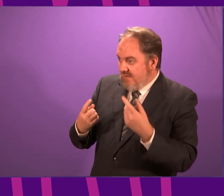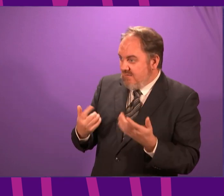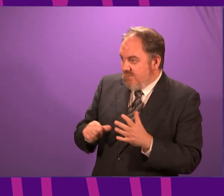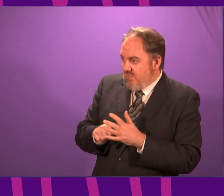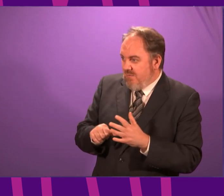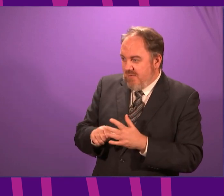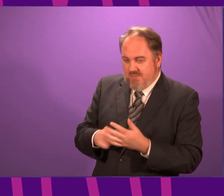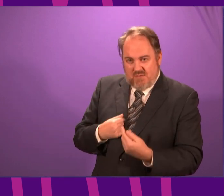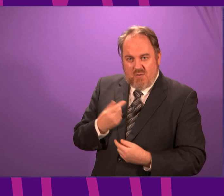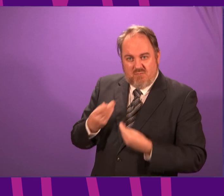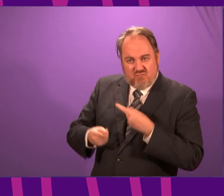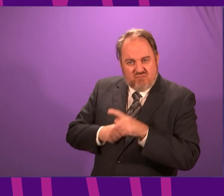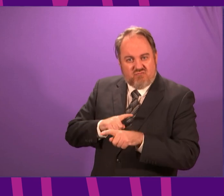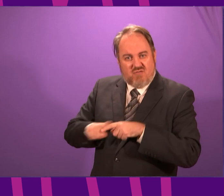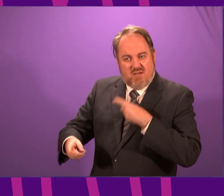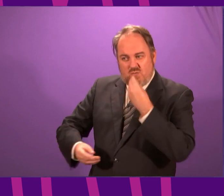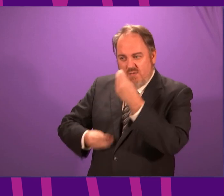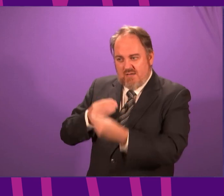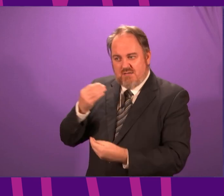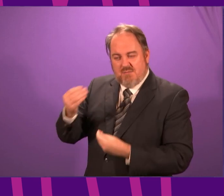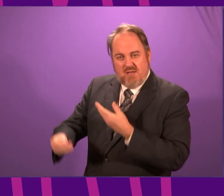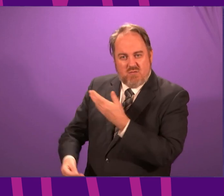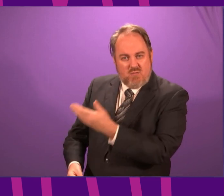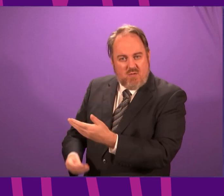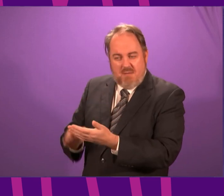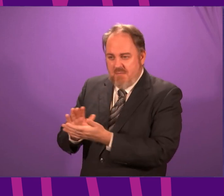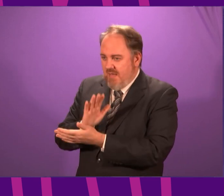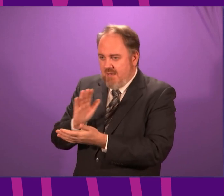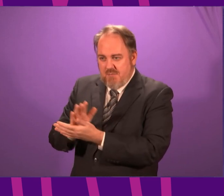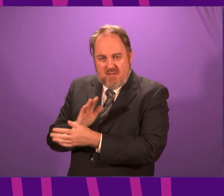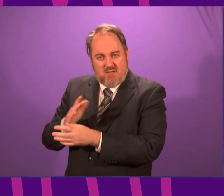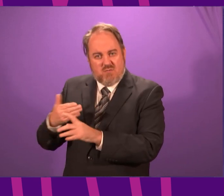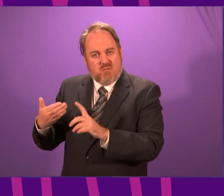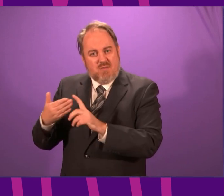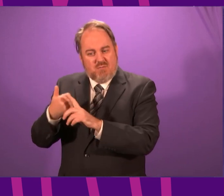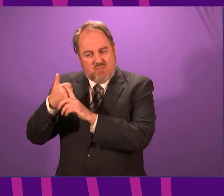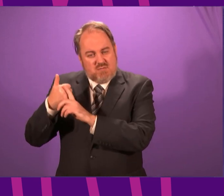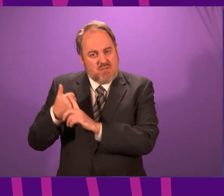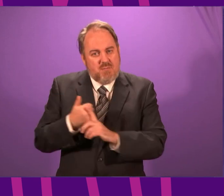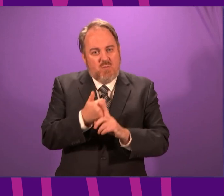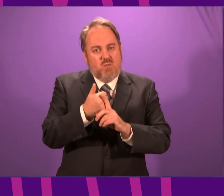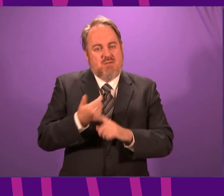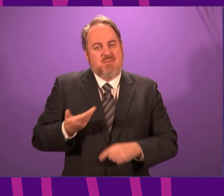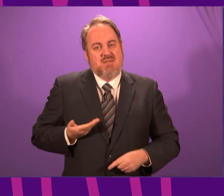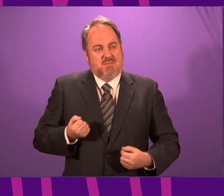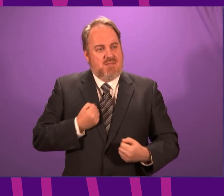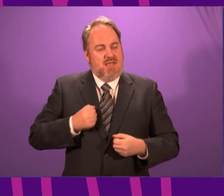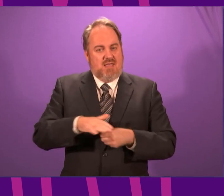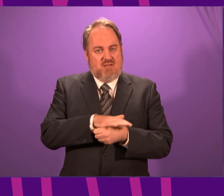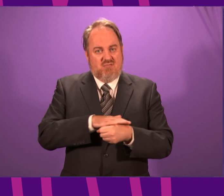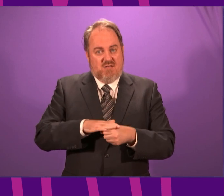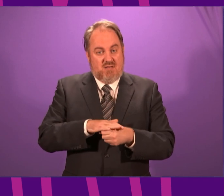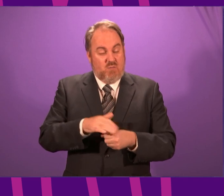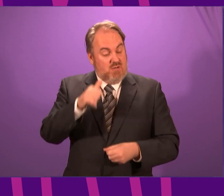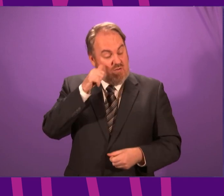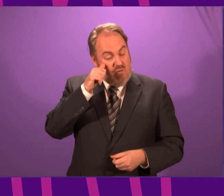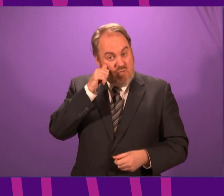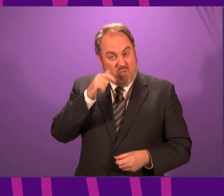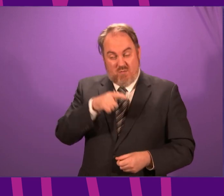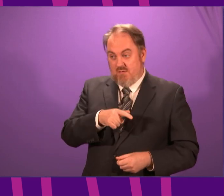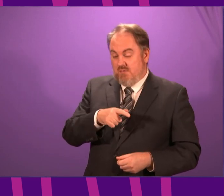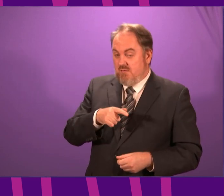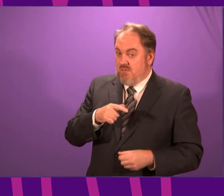to help you work on a solution that works for business as well. And let me turn to the impact on business,